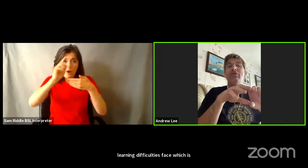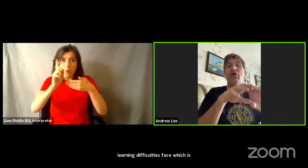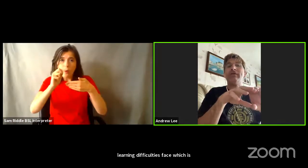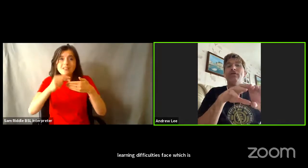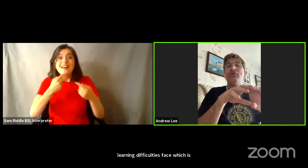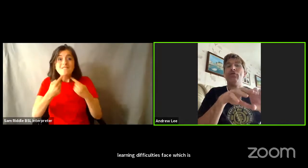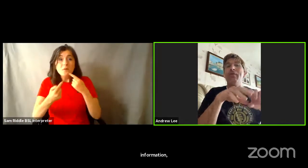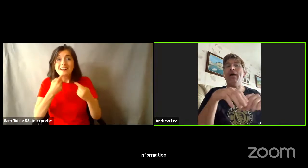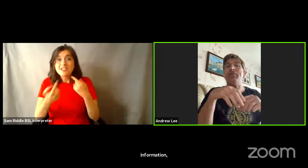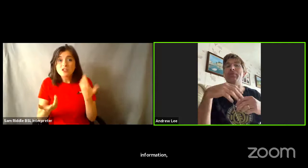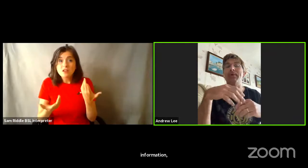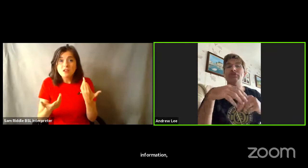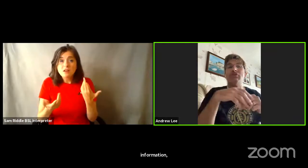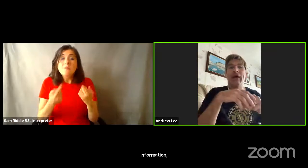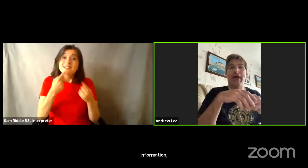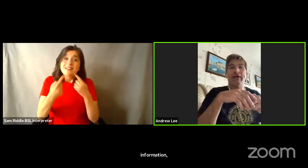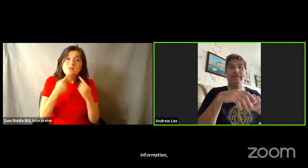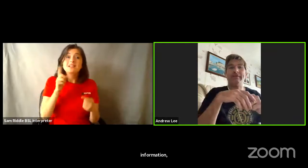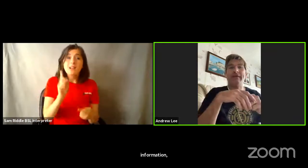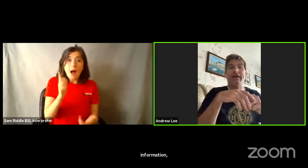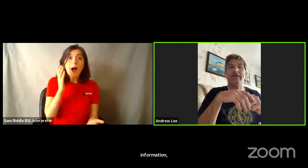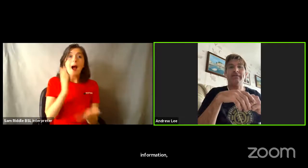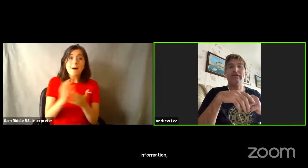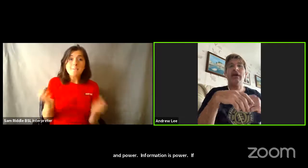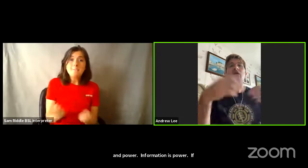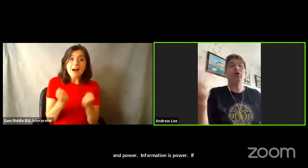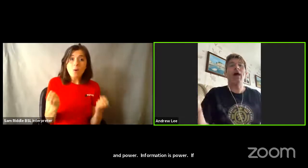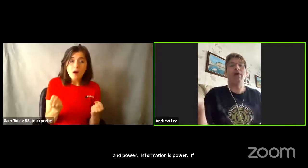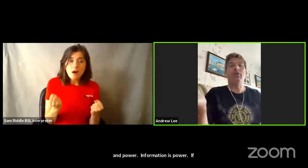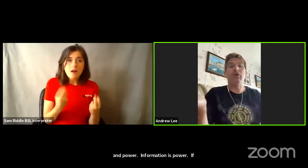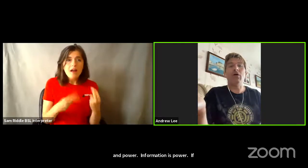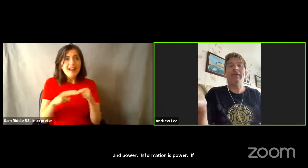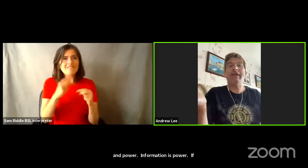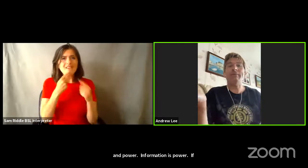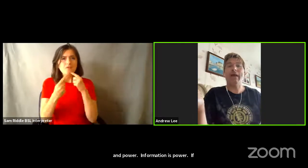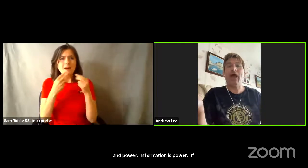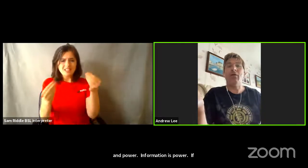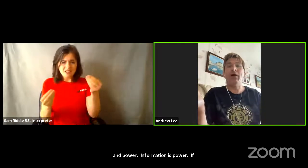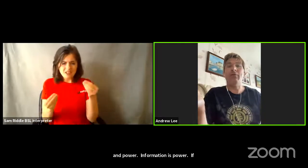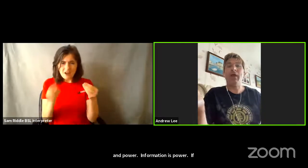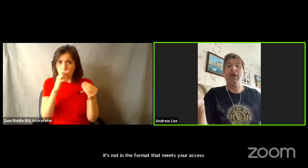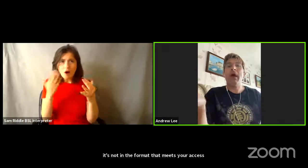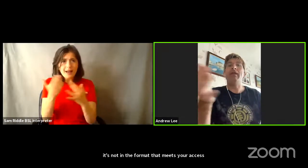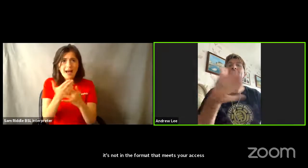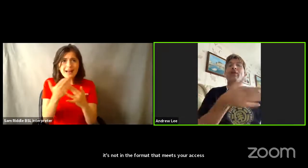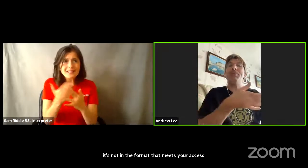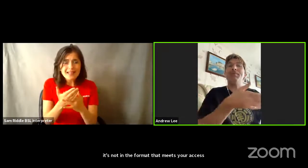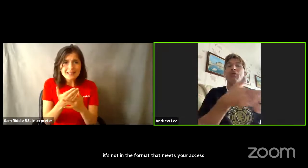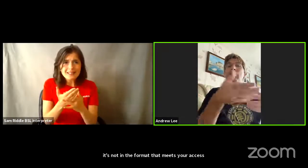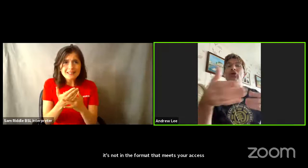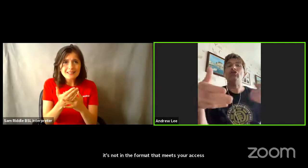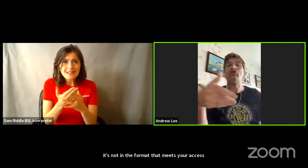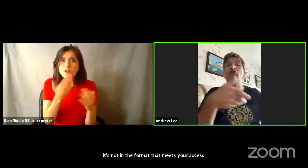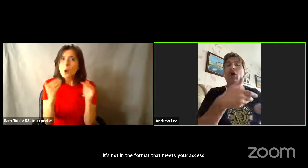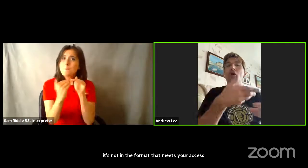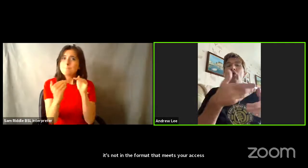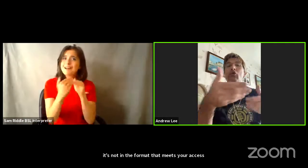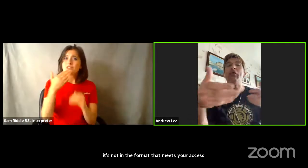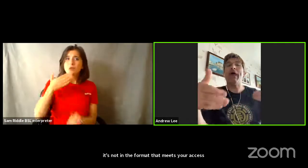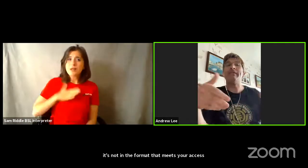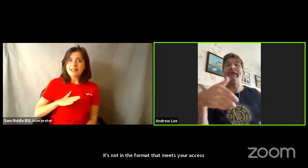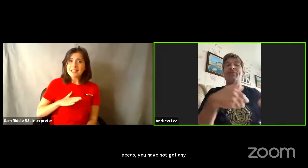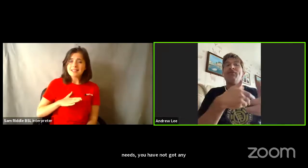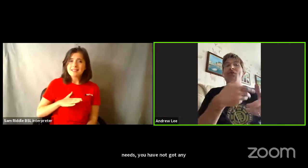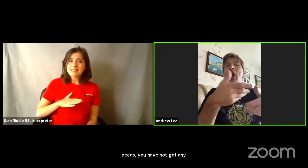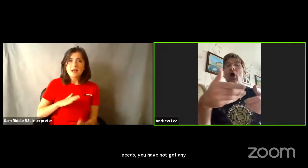it's not in the format that meets your access needs, you haven't got any power. And the people that